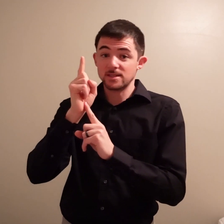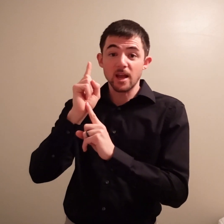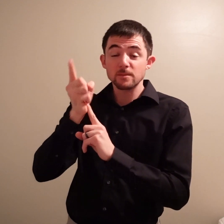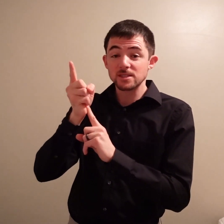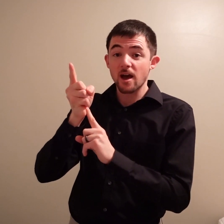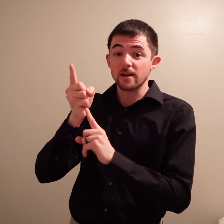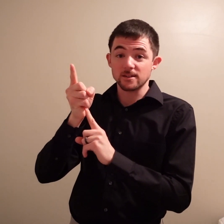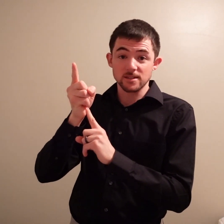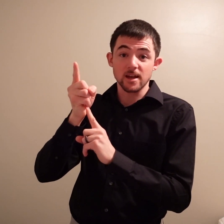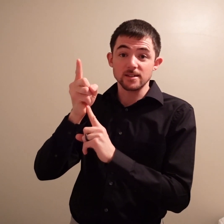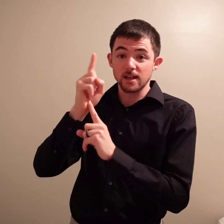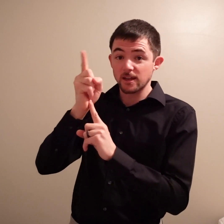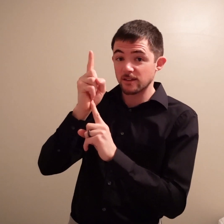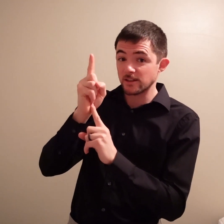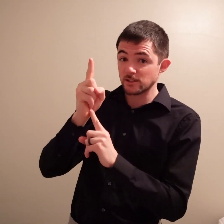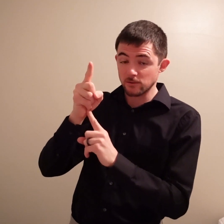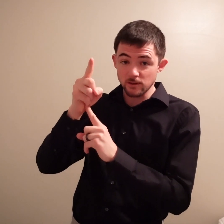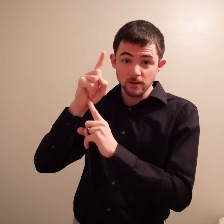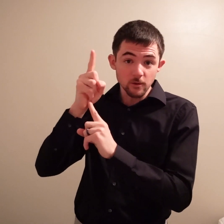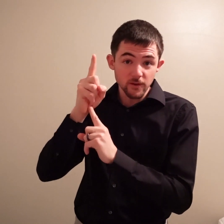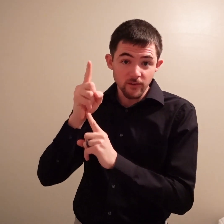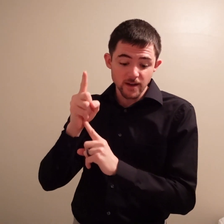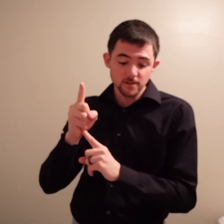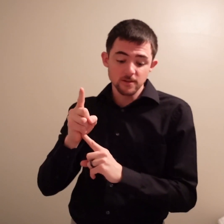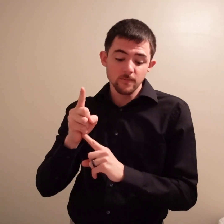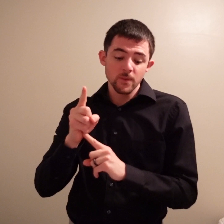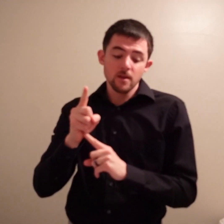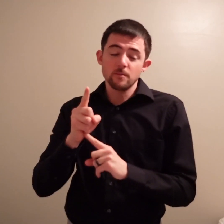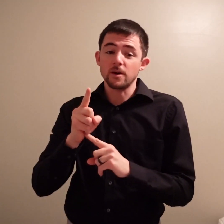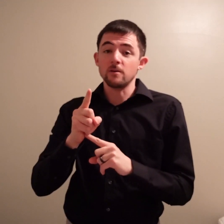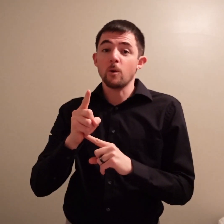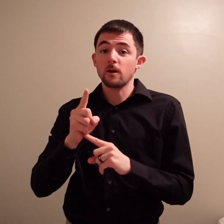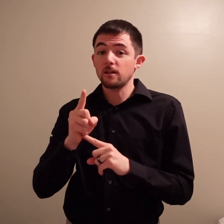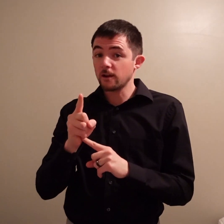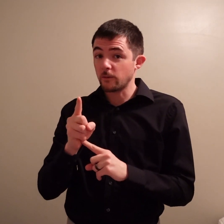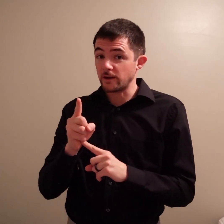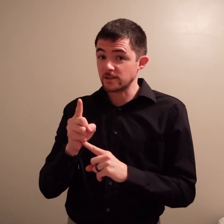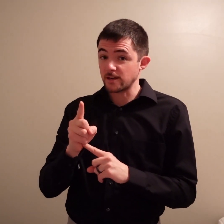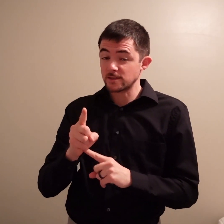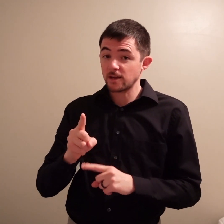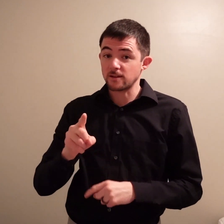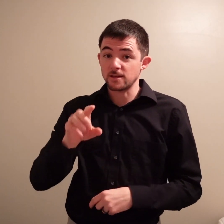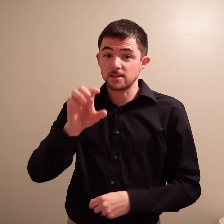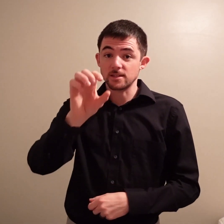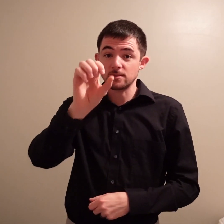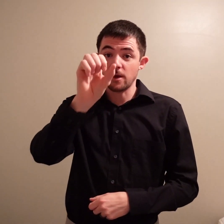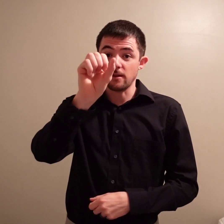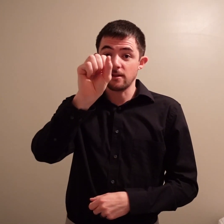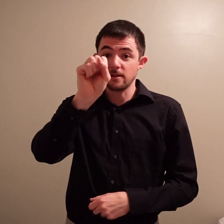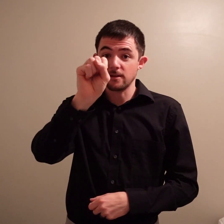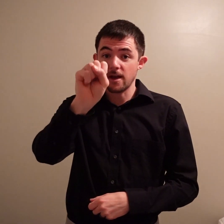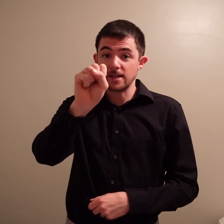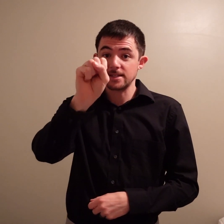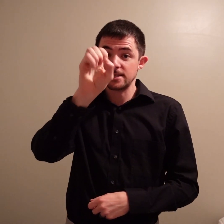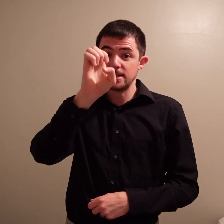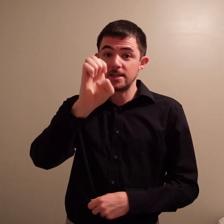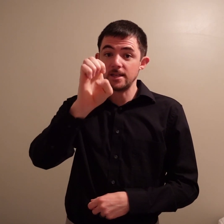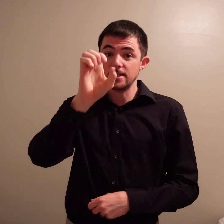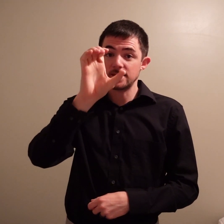same sign to sign second, they just do it a little bit faster, but a more clear way to sign second is to spell